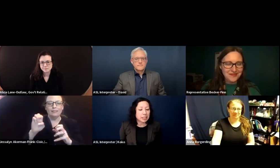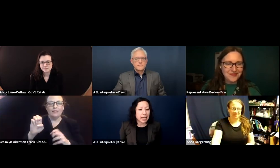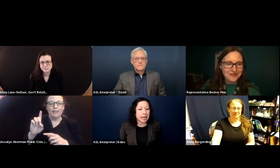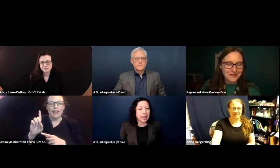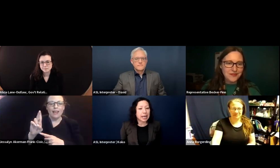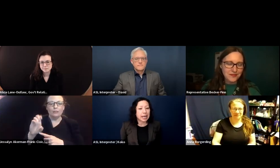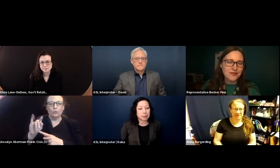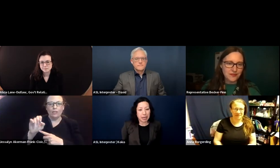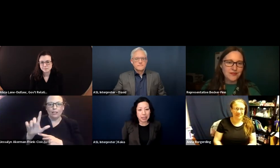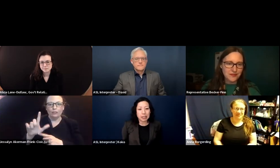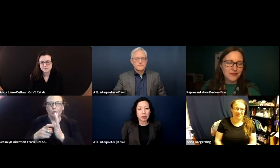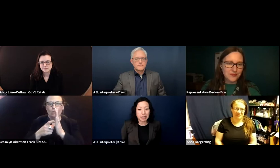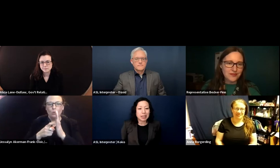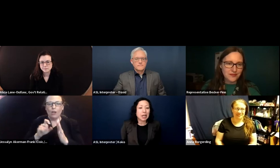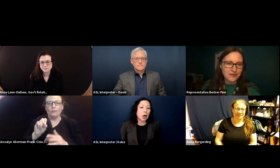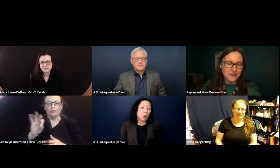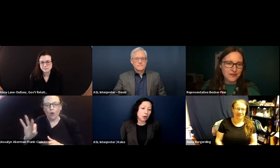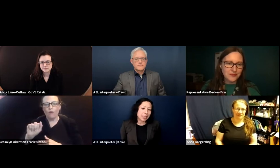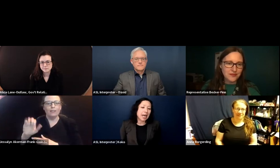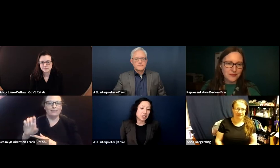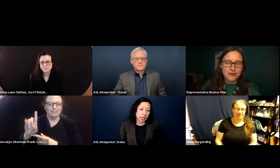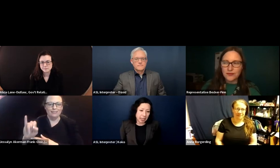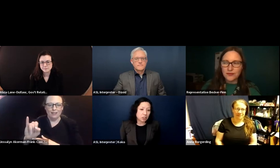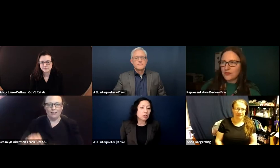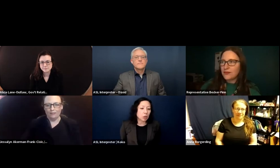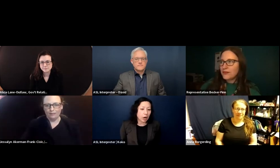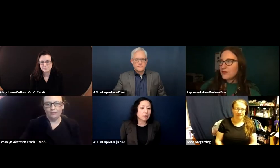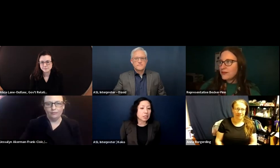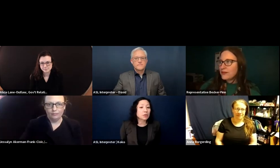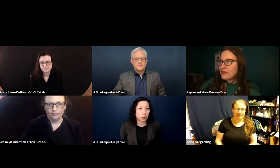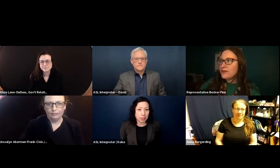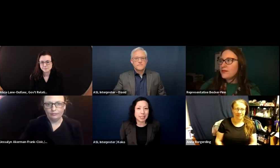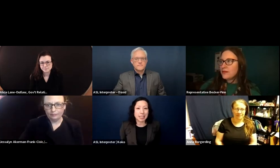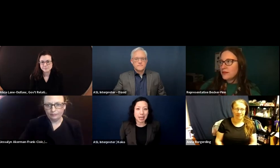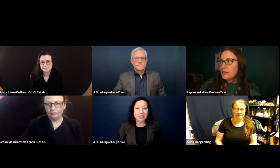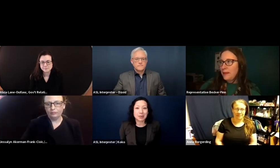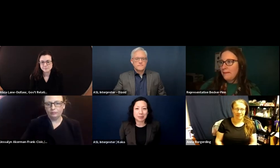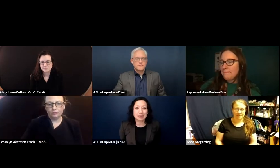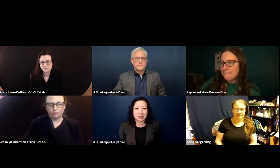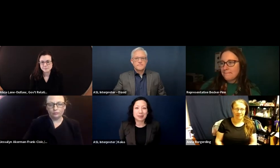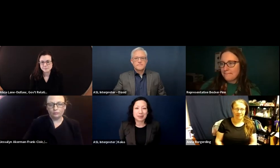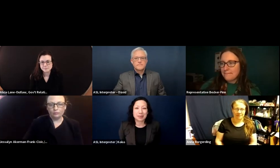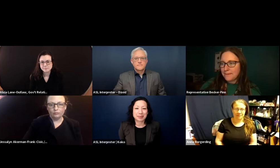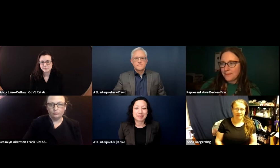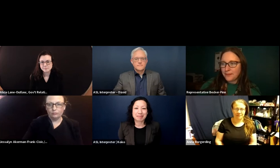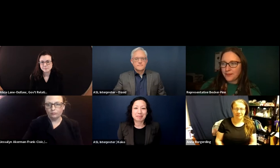And let me just expand a little bit. What are the educational requirements for CDIs?